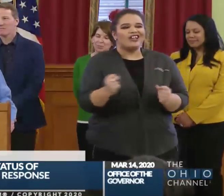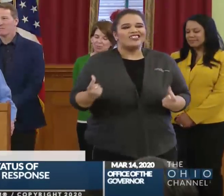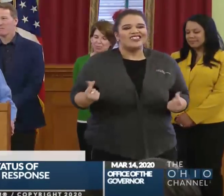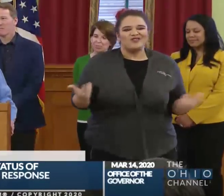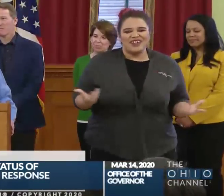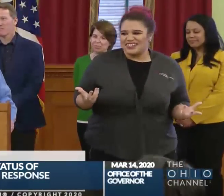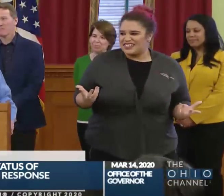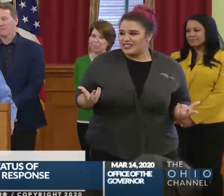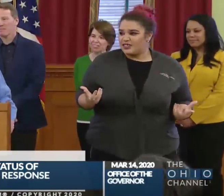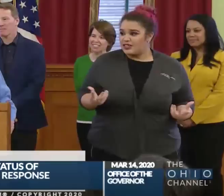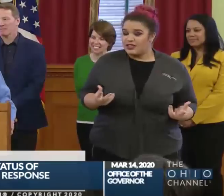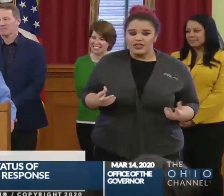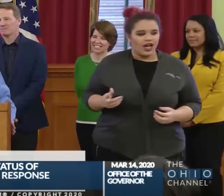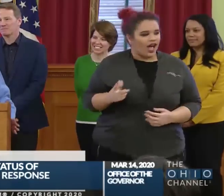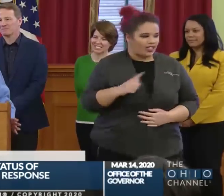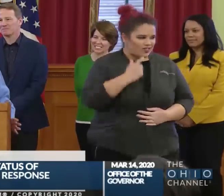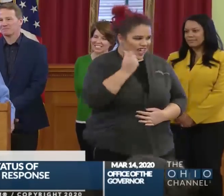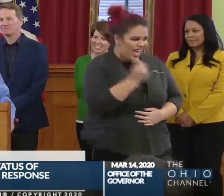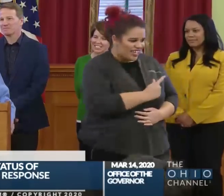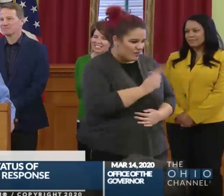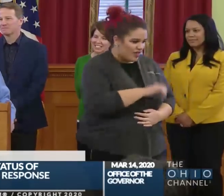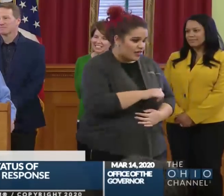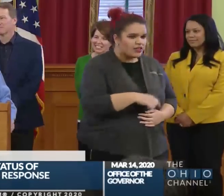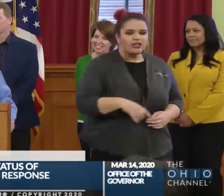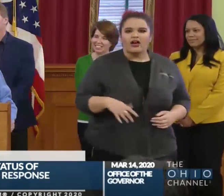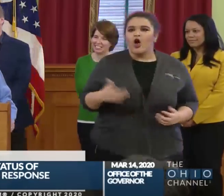day. No, well,